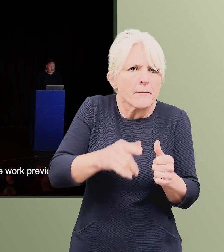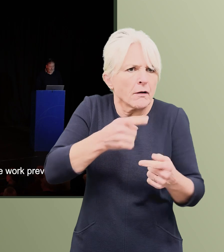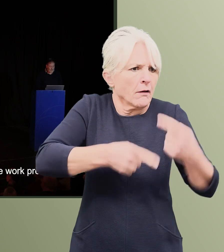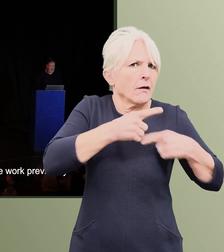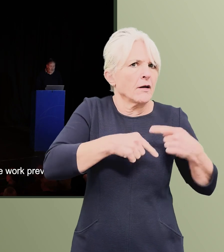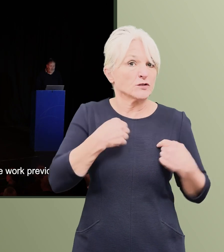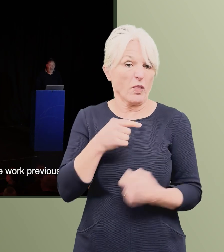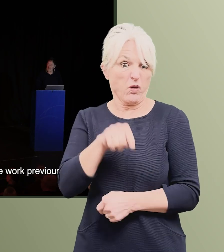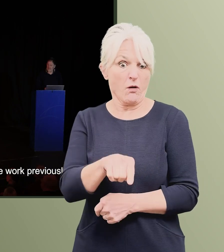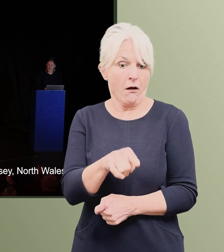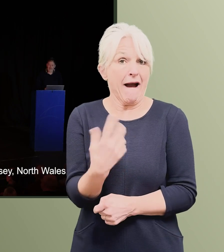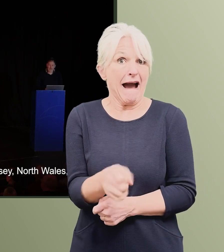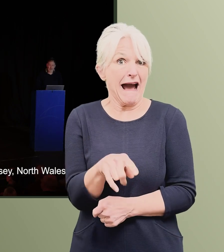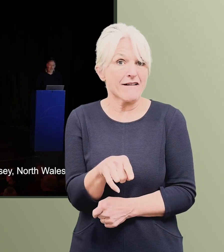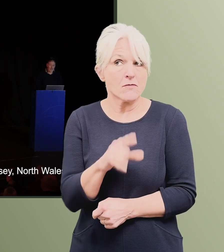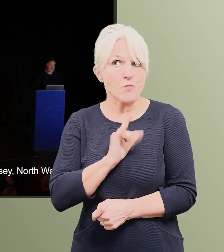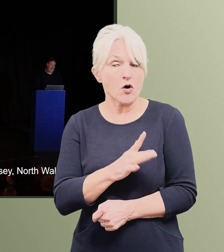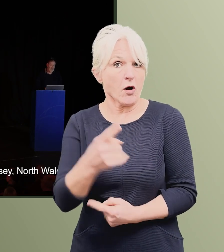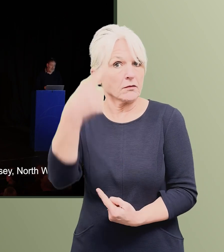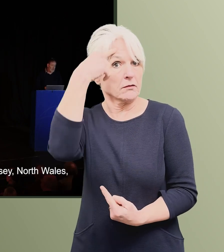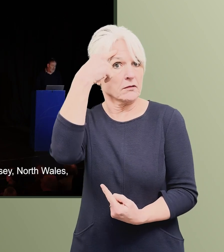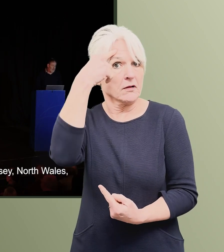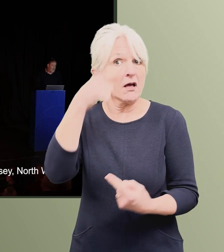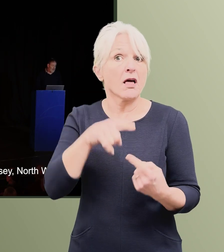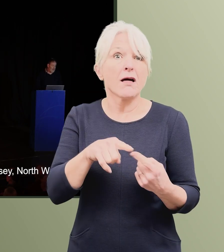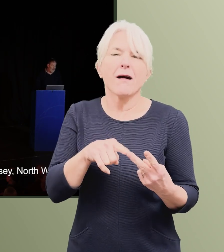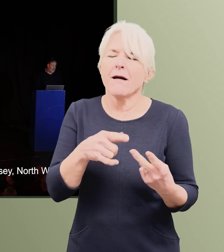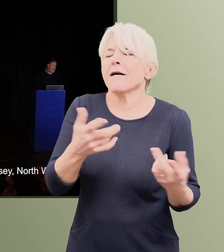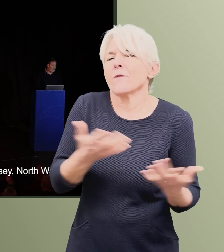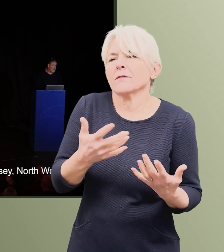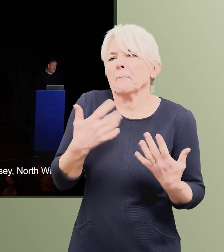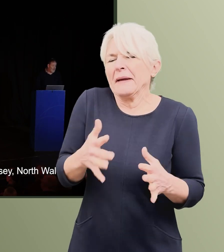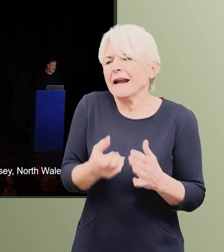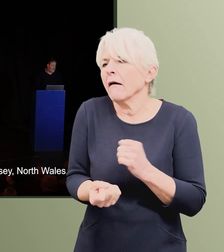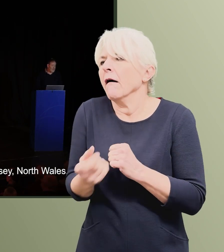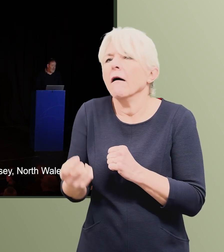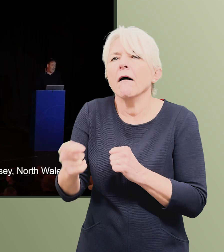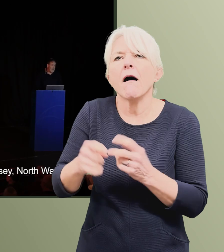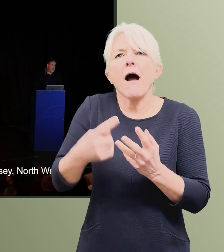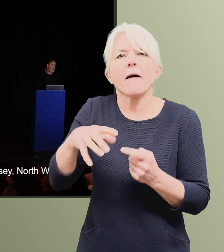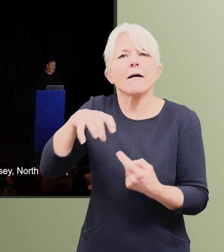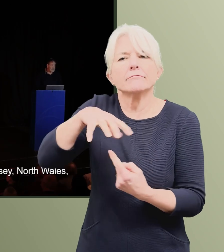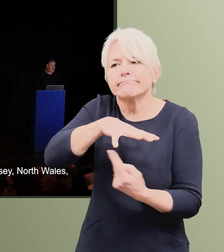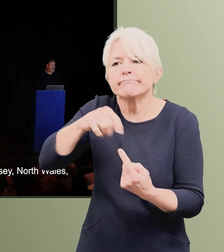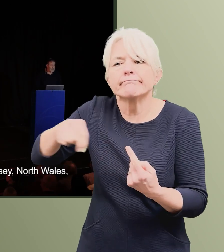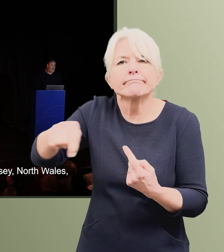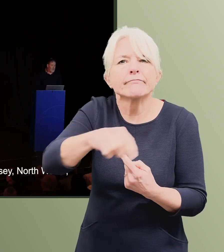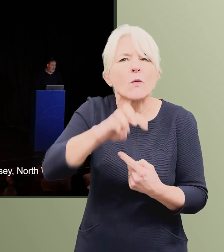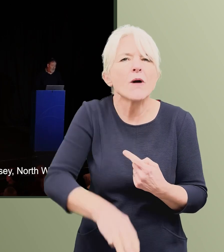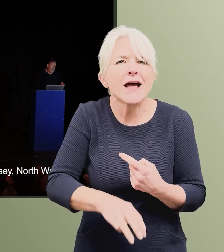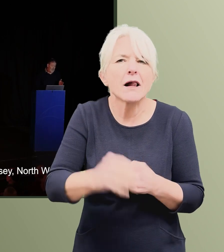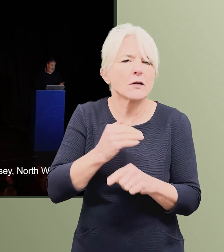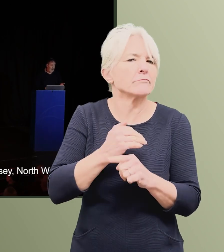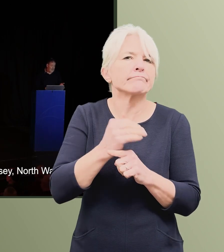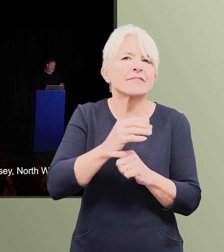work previously in a number of other spots around Wales, 2 or 3 up in Ynys Môn, Anglesey, North Wales, and also